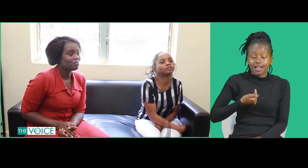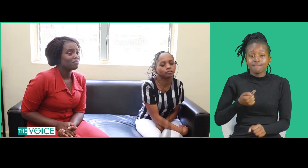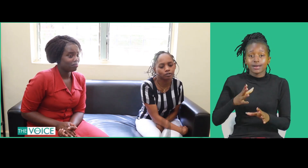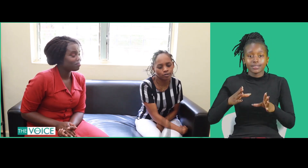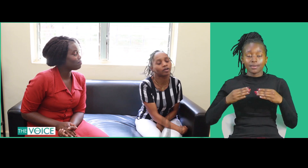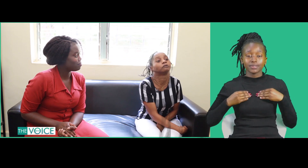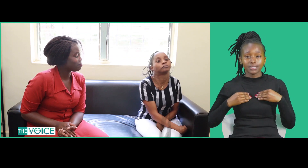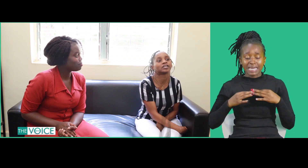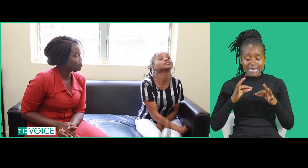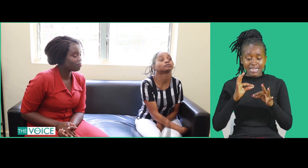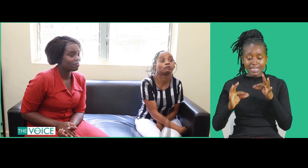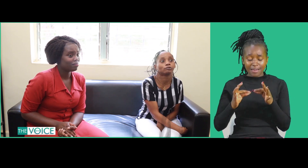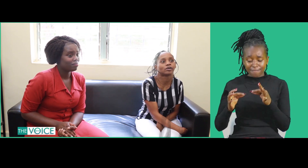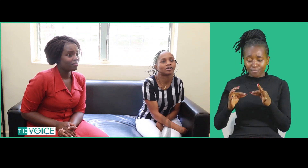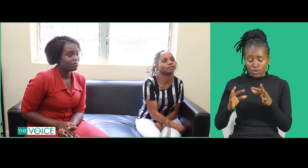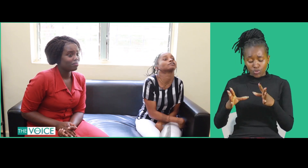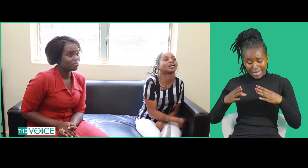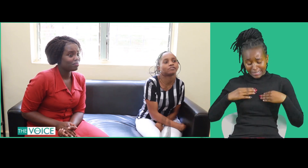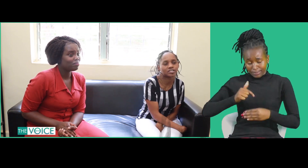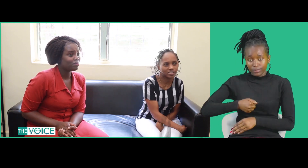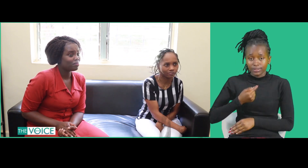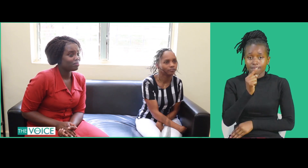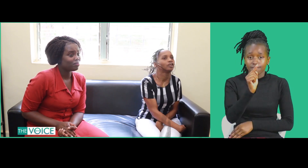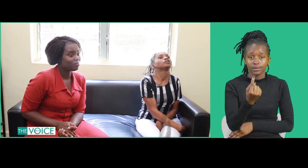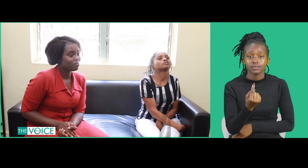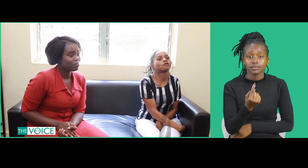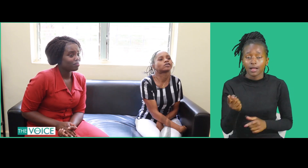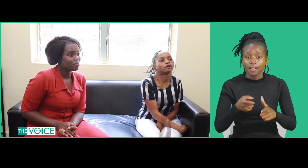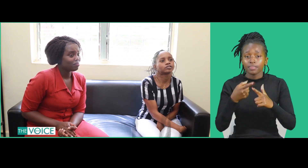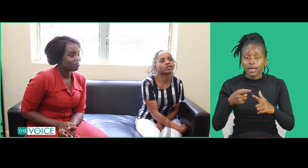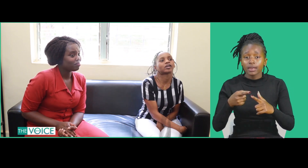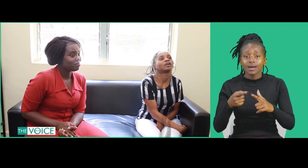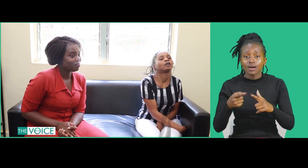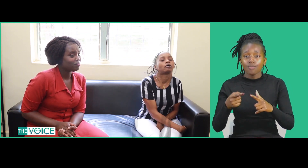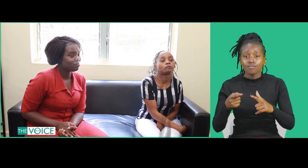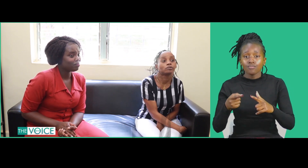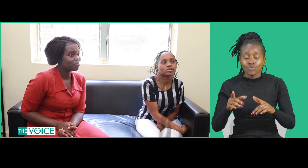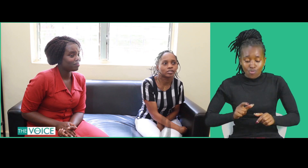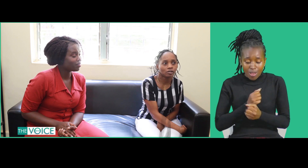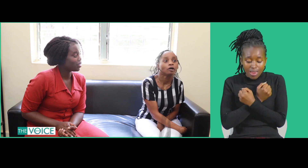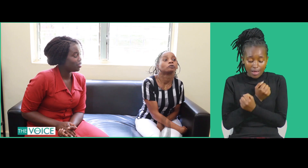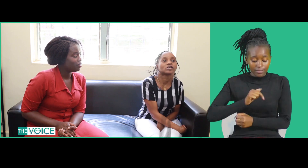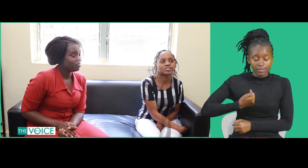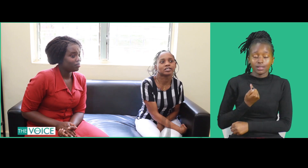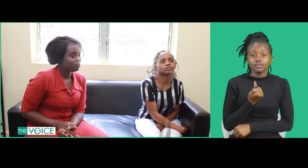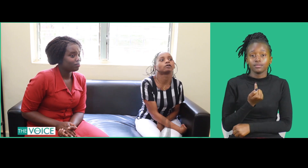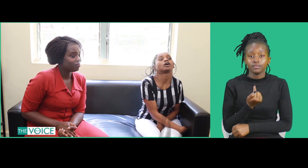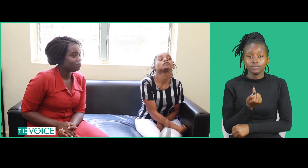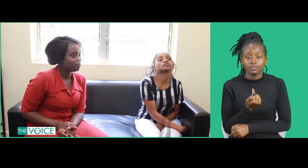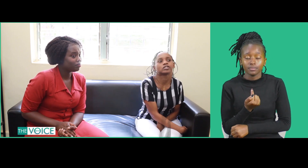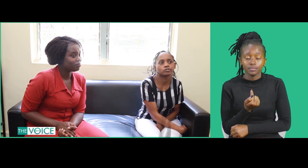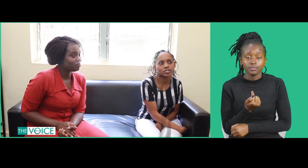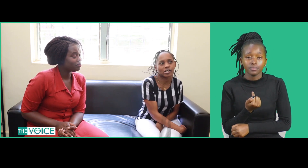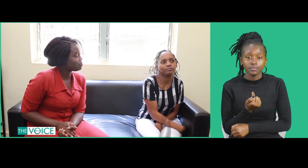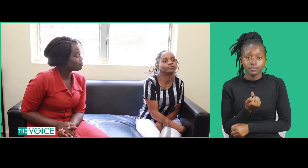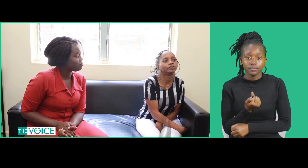you also embrace who you are, you love yourself, you know that also the community will treat you how